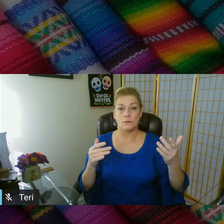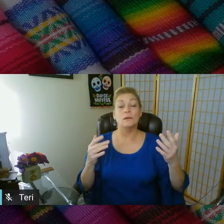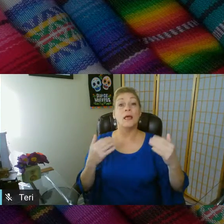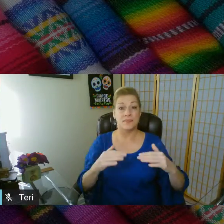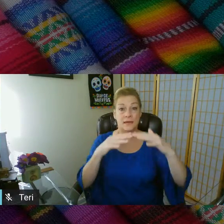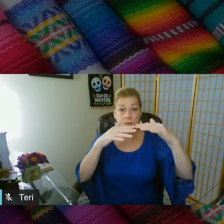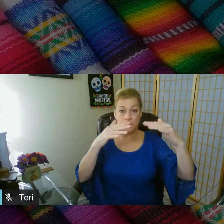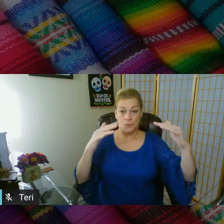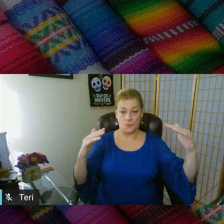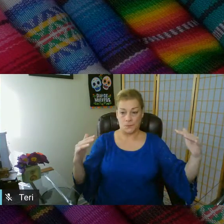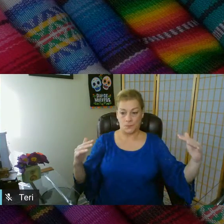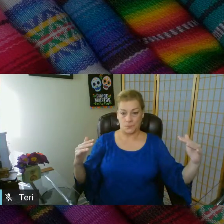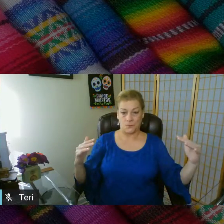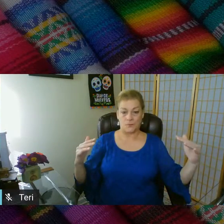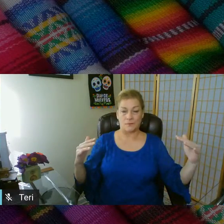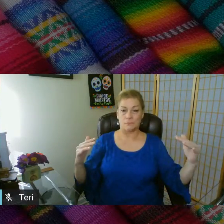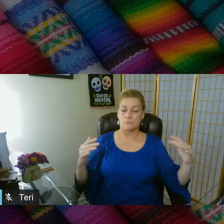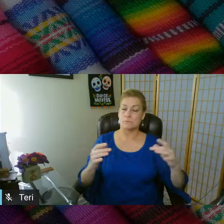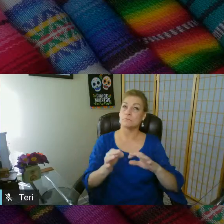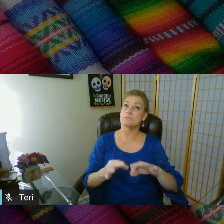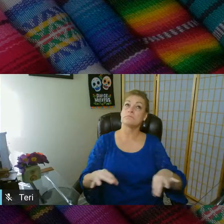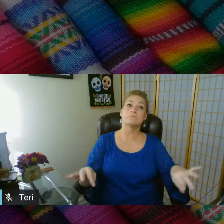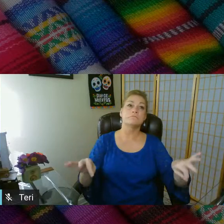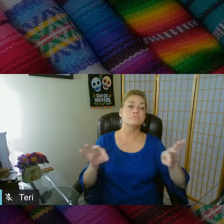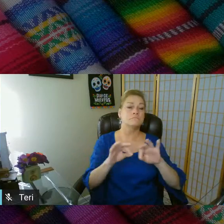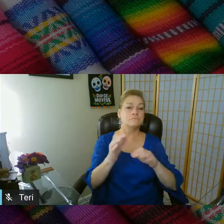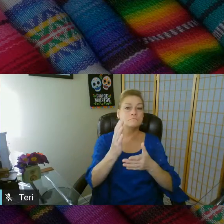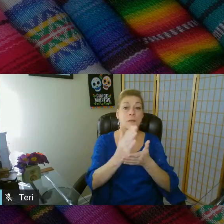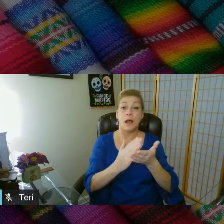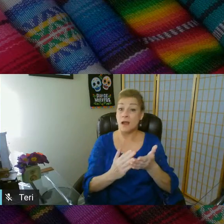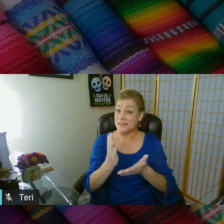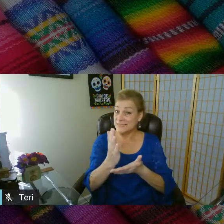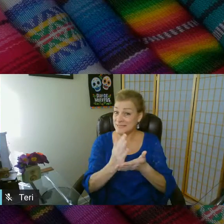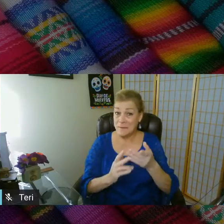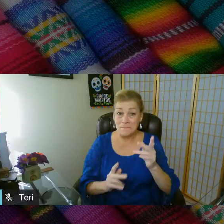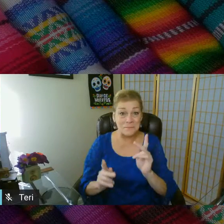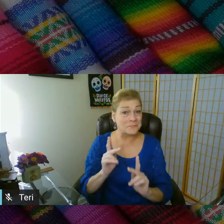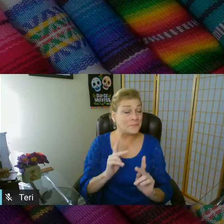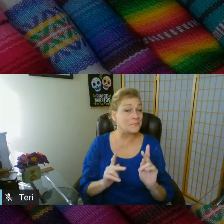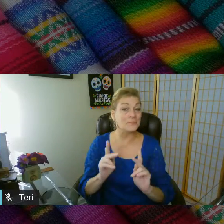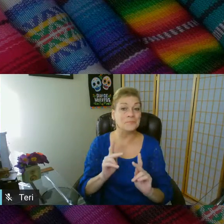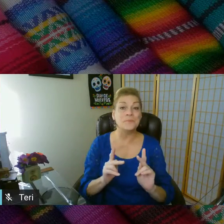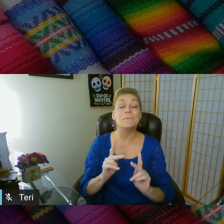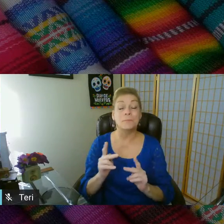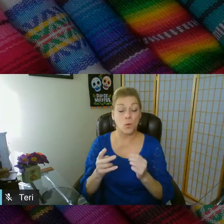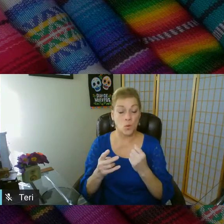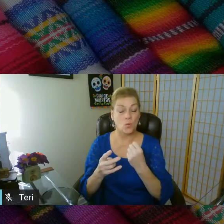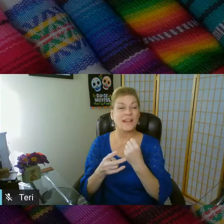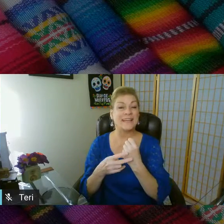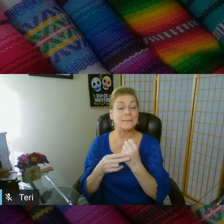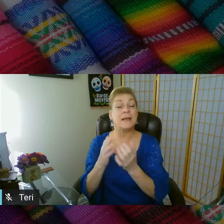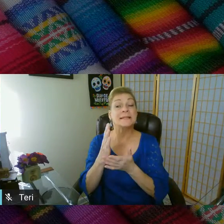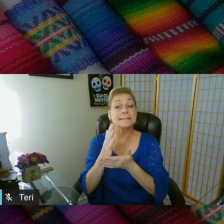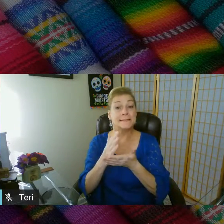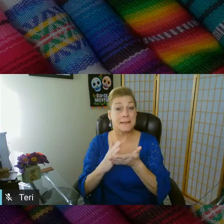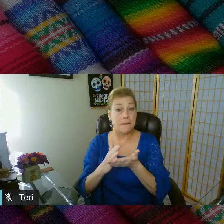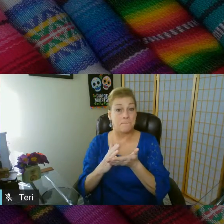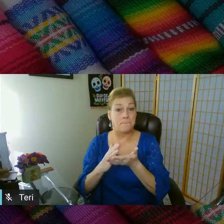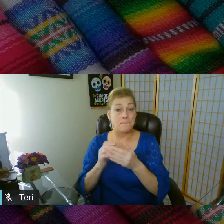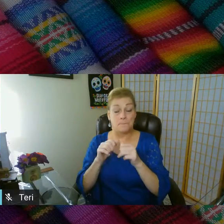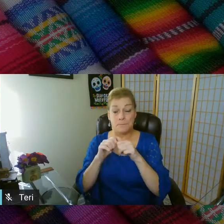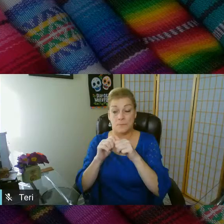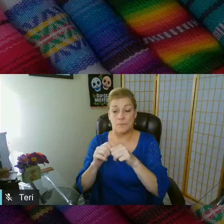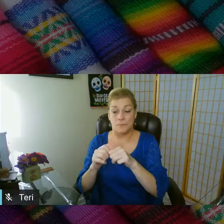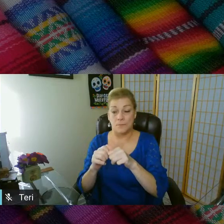many families will spend the whole year preparing for an ofrenda. Some even keep at least a small part of the ofrenda up year round,